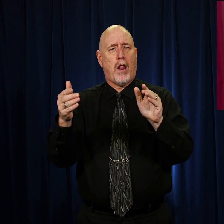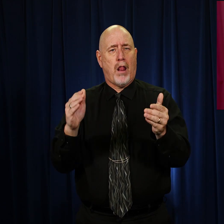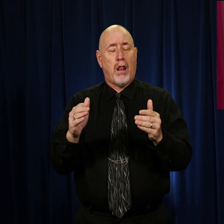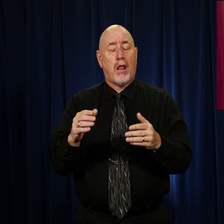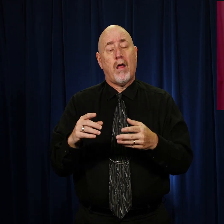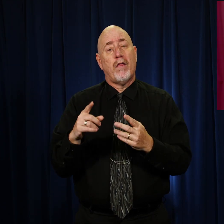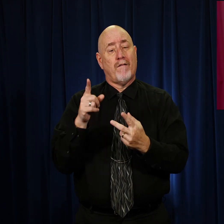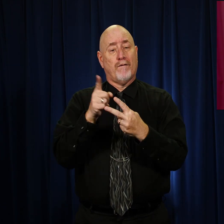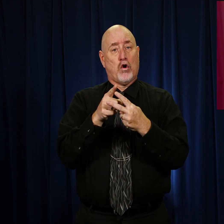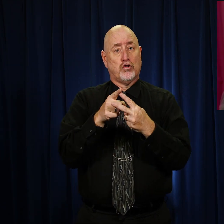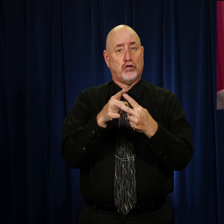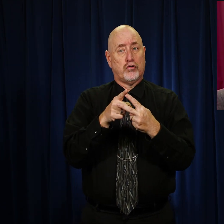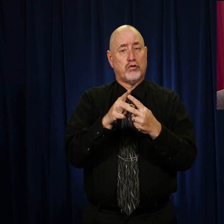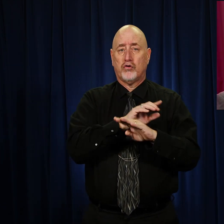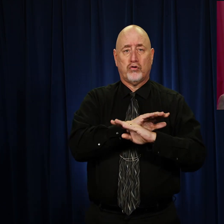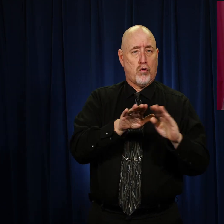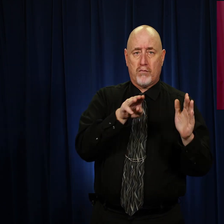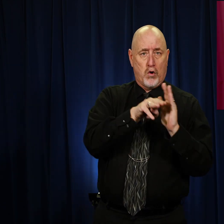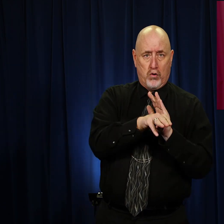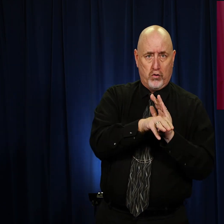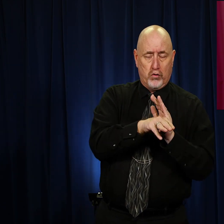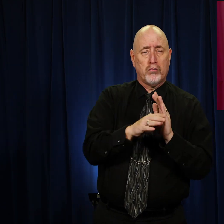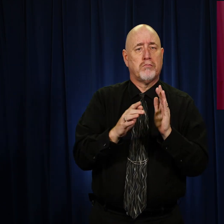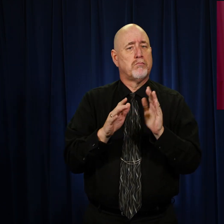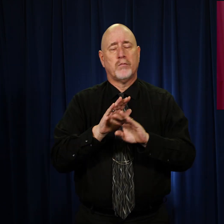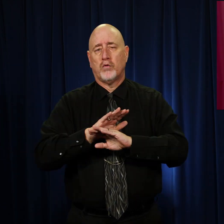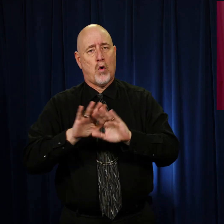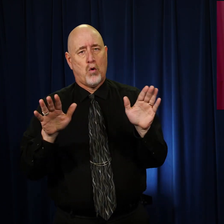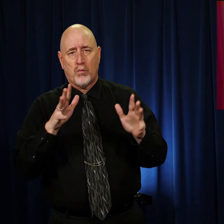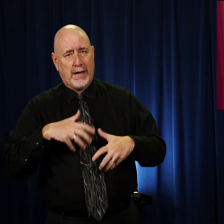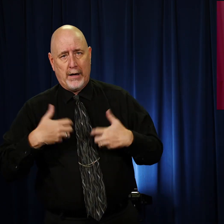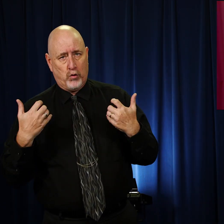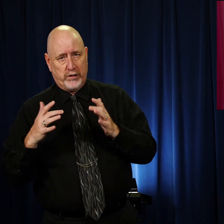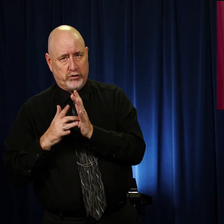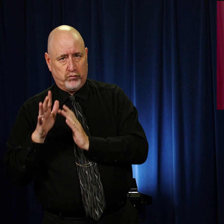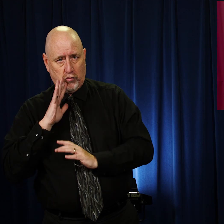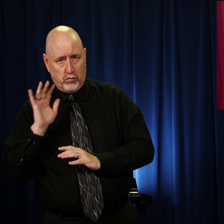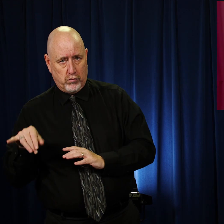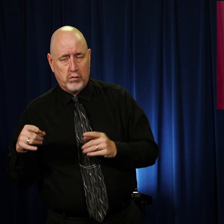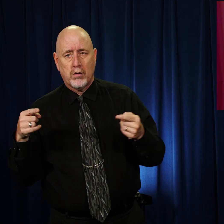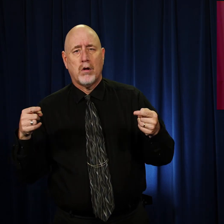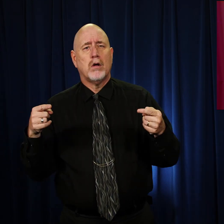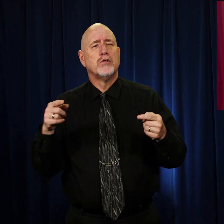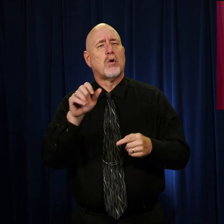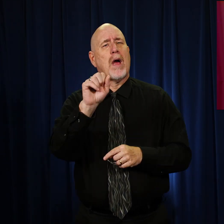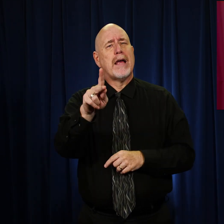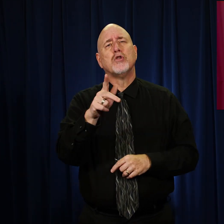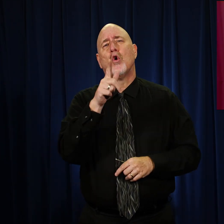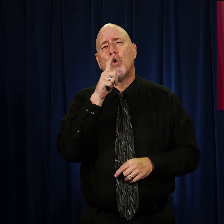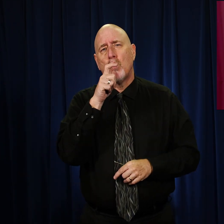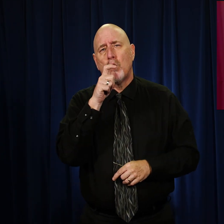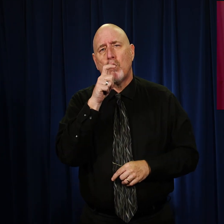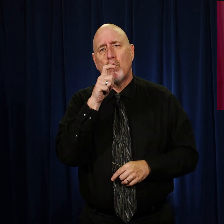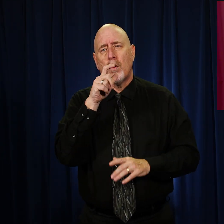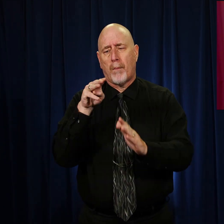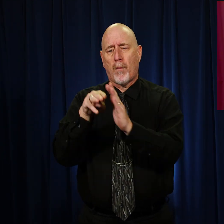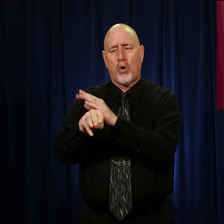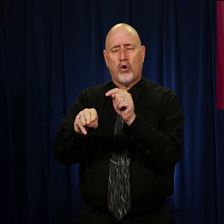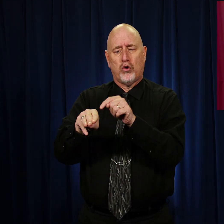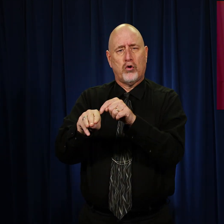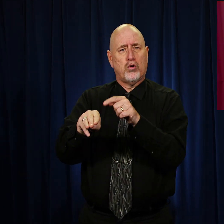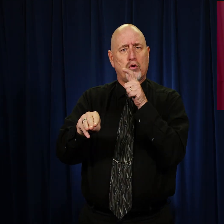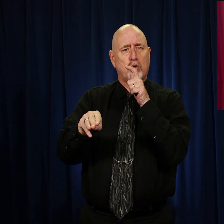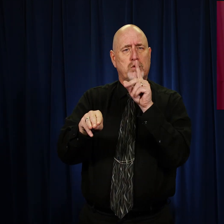The first contrast, you shall not commit murder, Jesus says, no, don't be angry. Well, let's ask the question, who is it that's going to commit